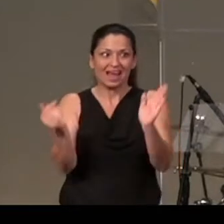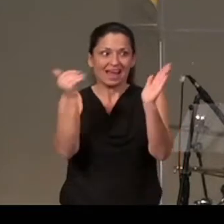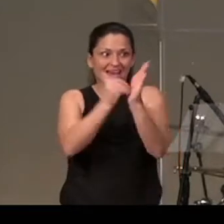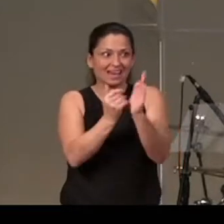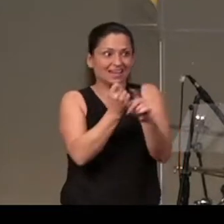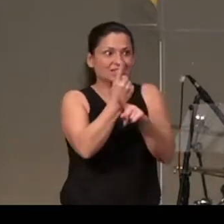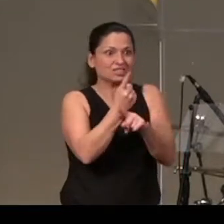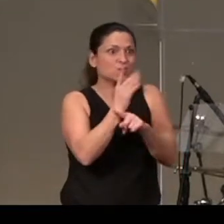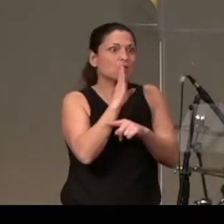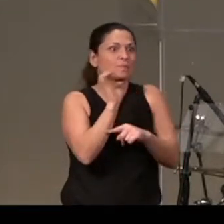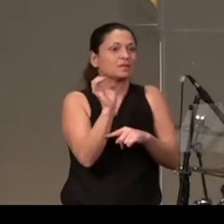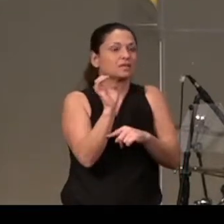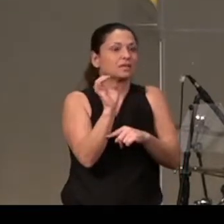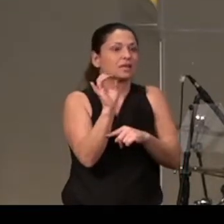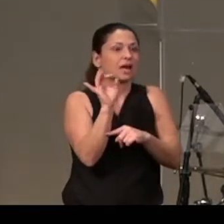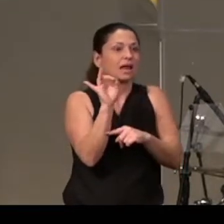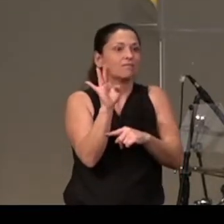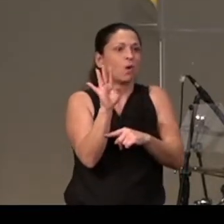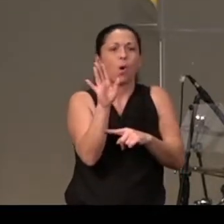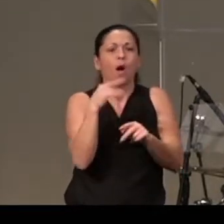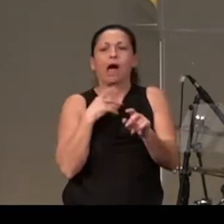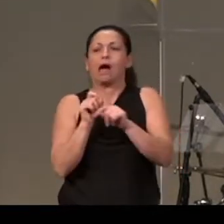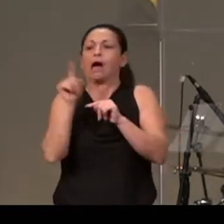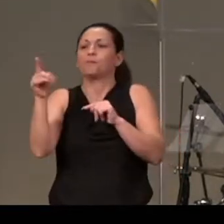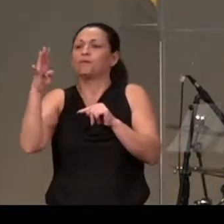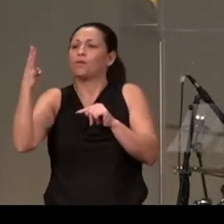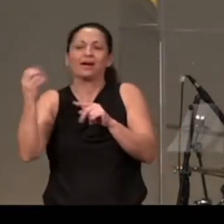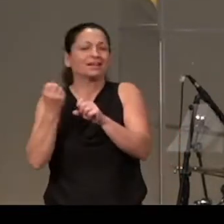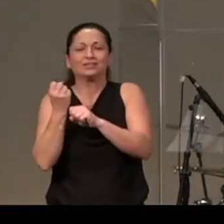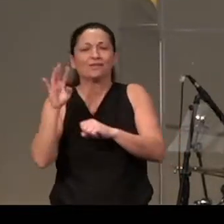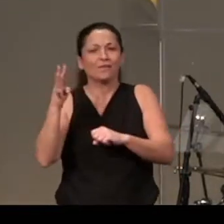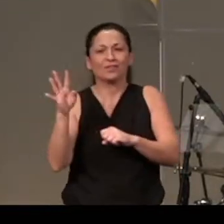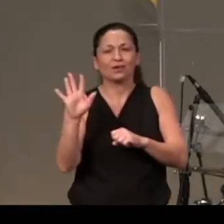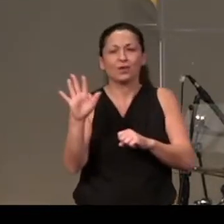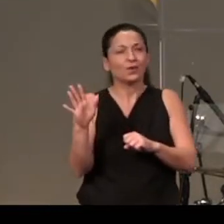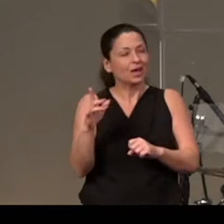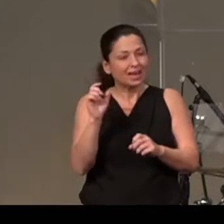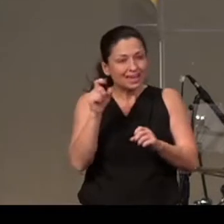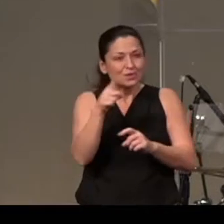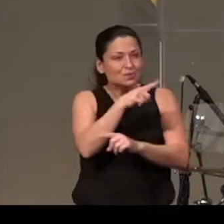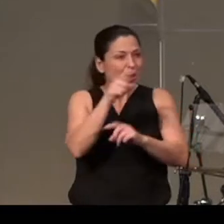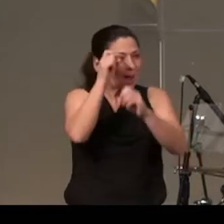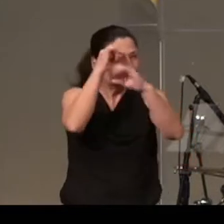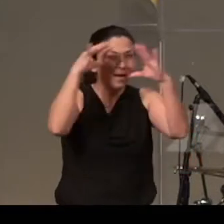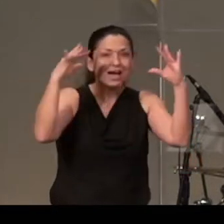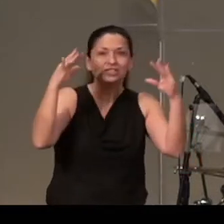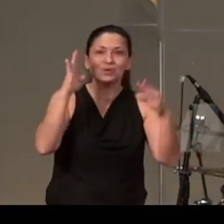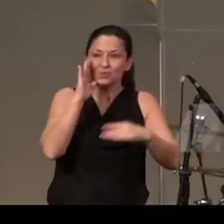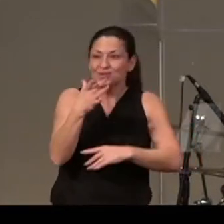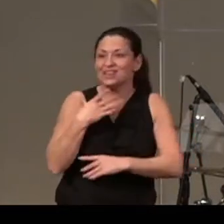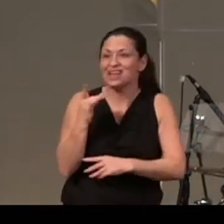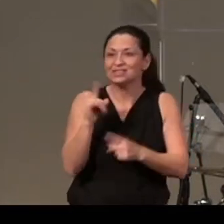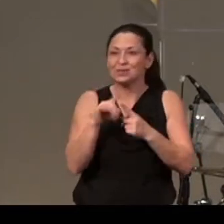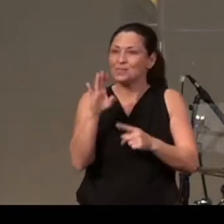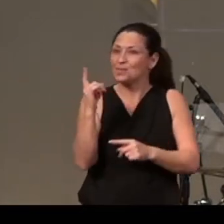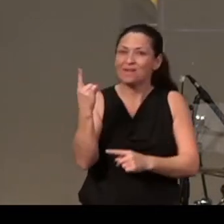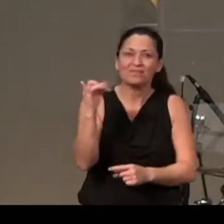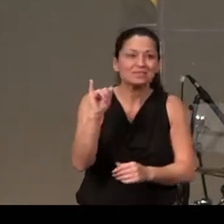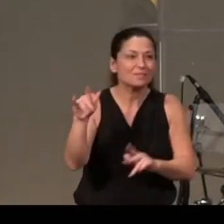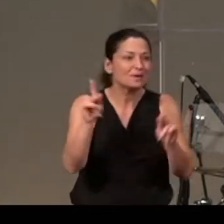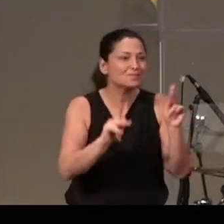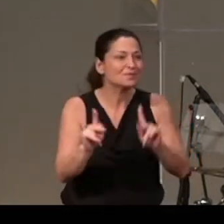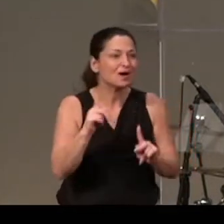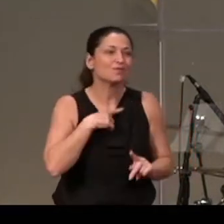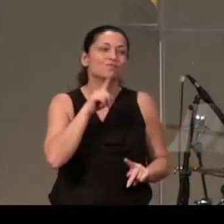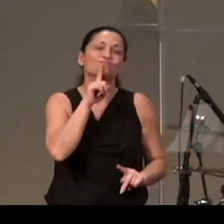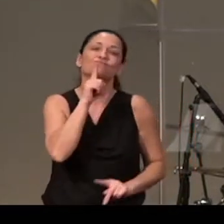talking about 84. I skipped a year. And then the year after that could be 100. Can you imagine? Wouldn't you like to be one of those? I'm really looking